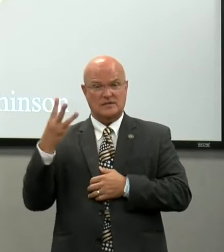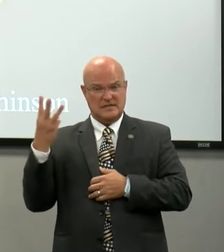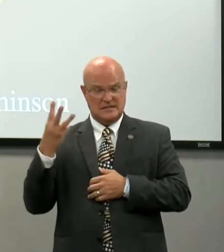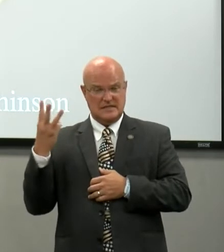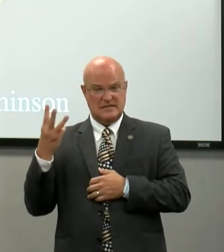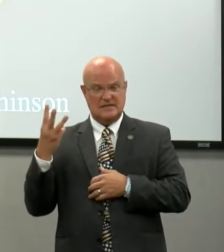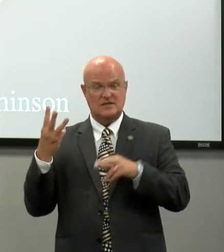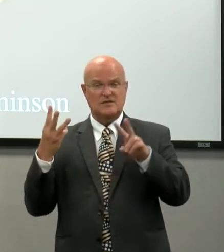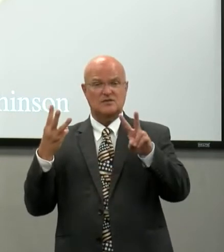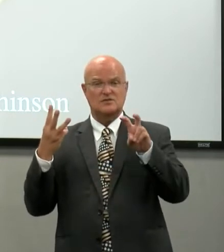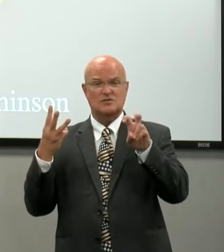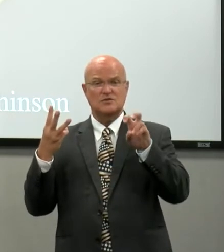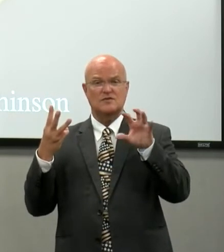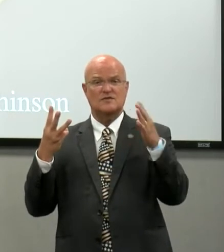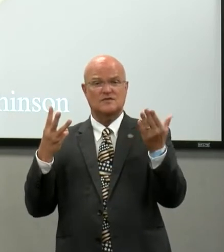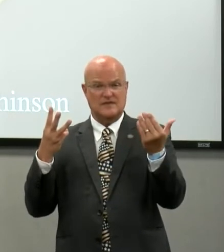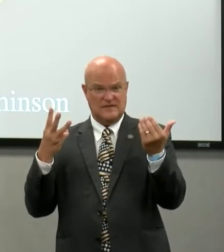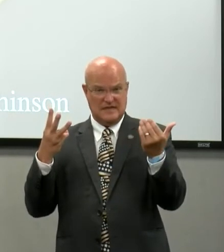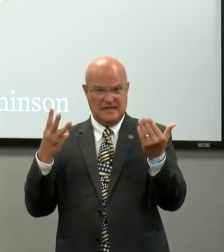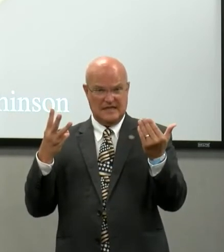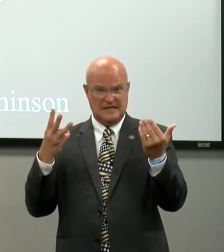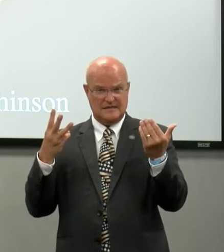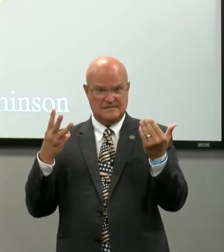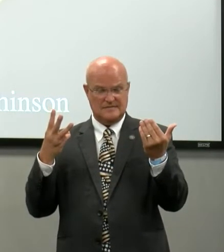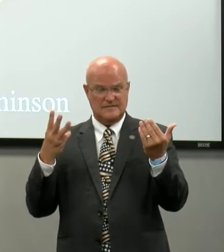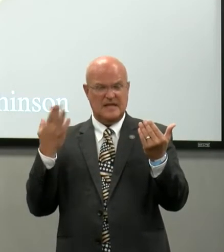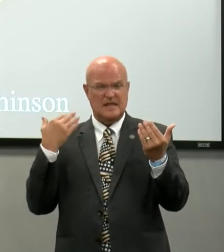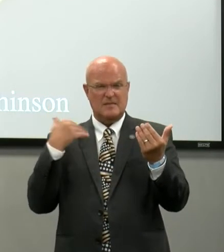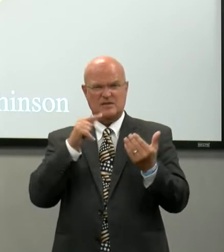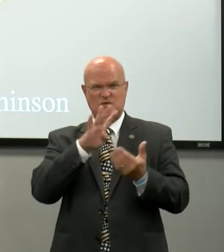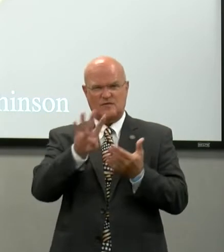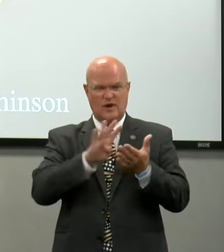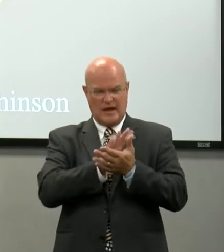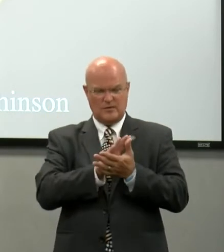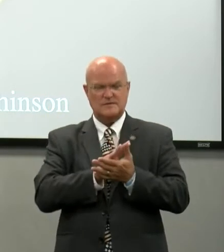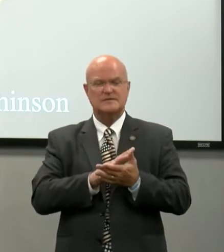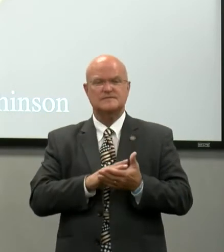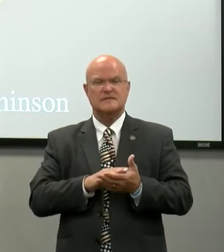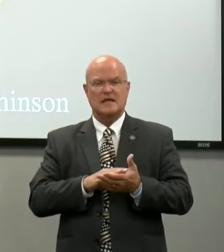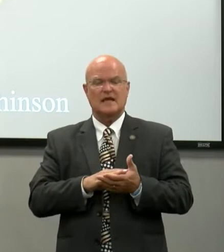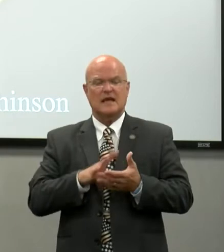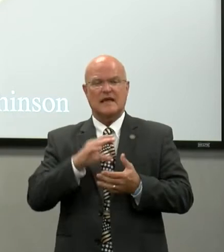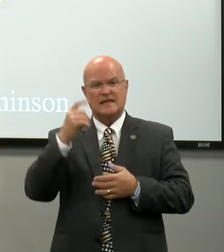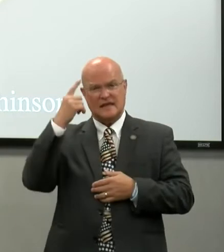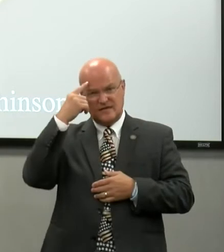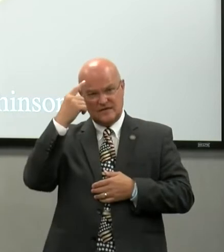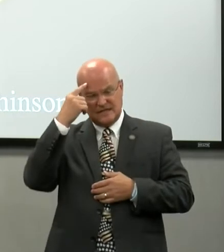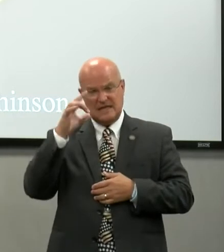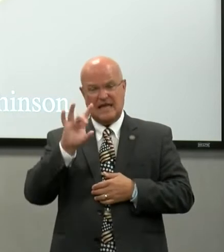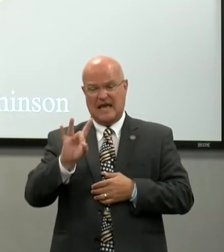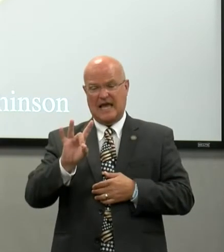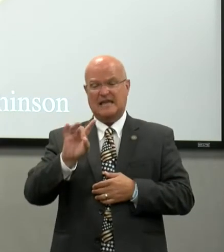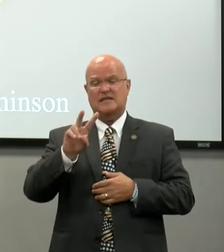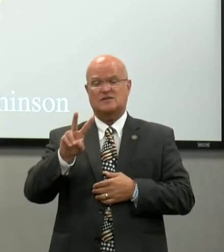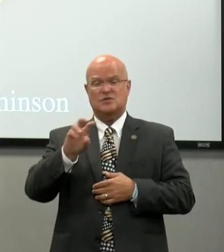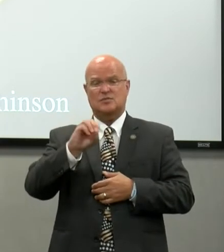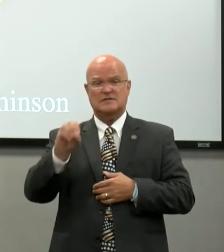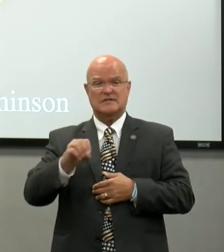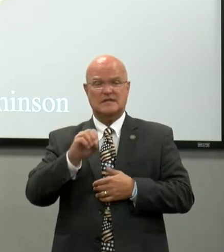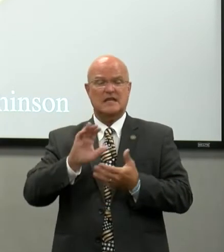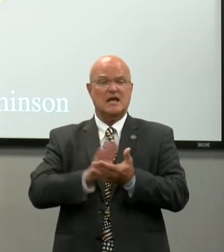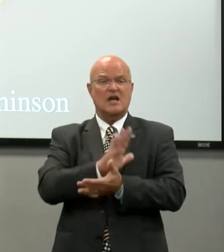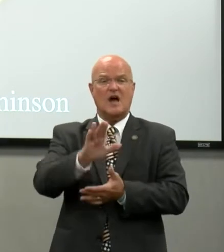County with 215 cases in the last 24 hours. And as mentioned by the governor, 82% were from